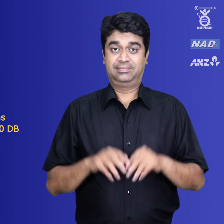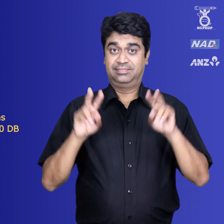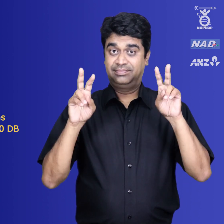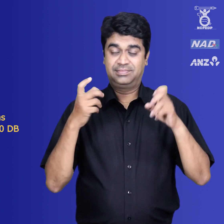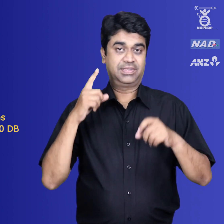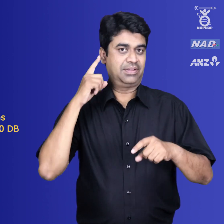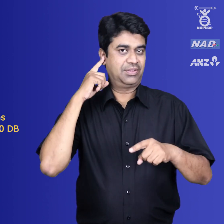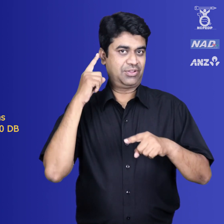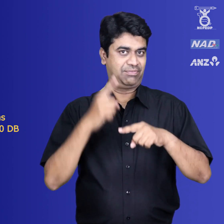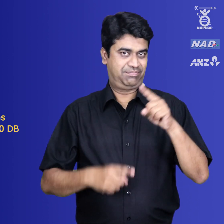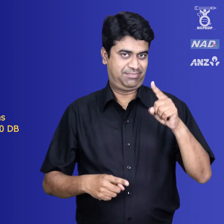Hard of hearing